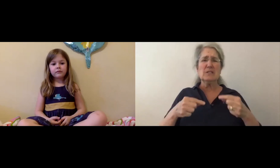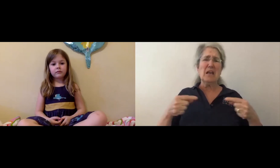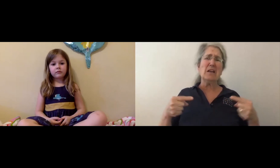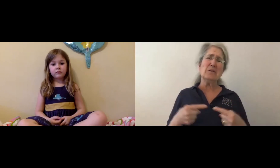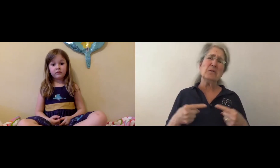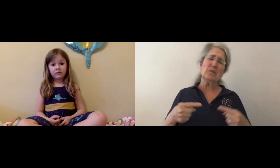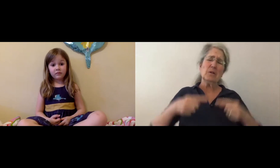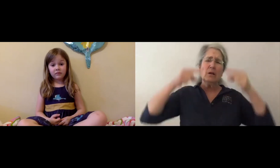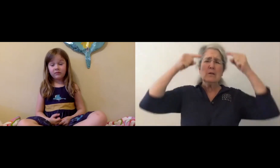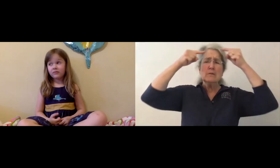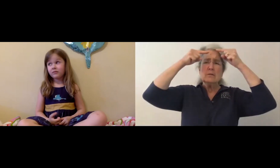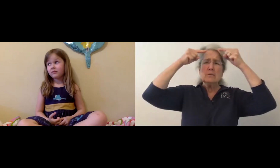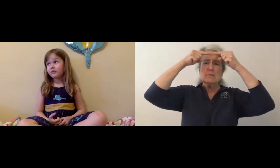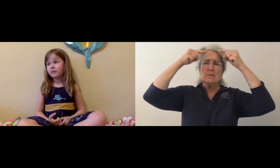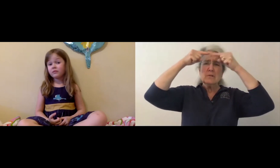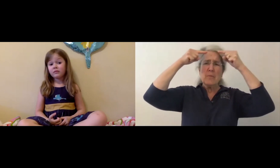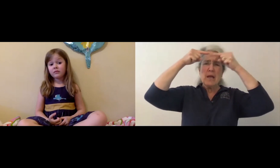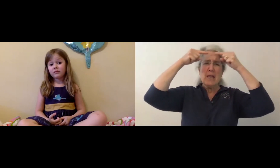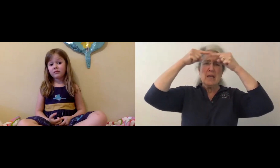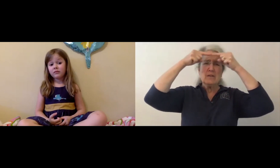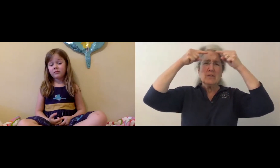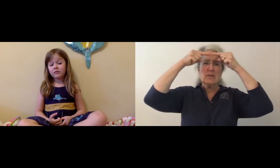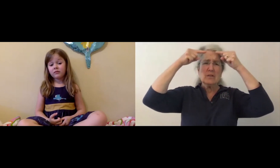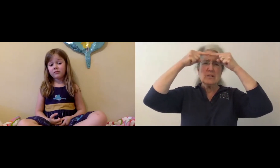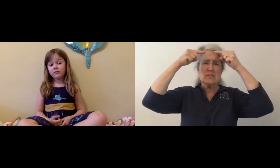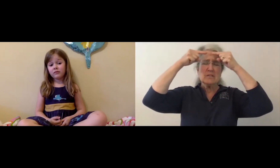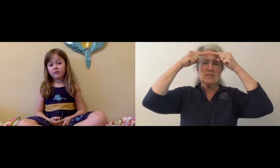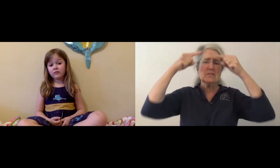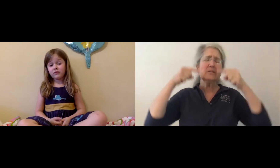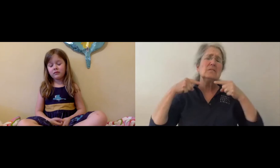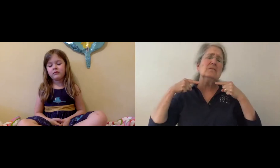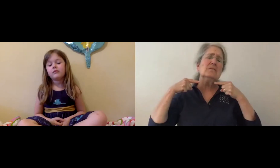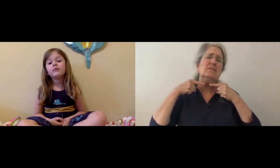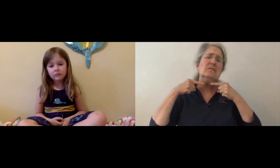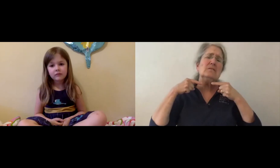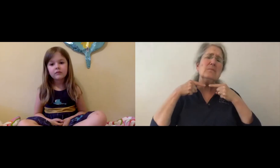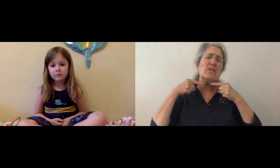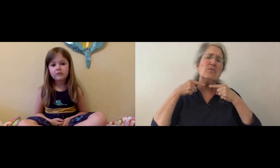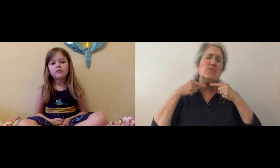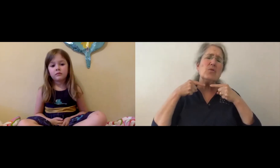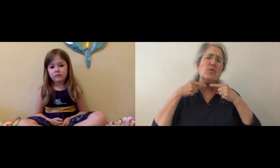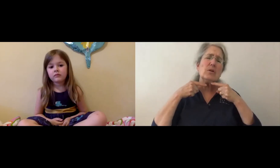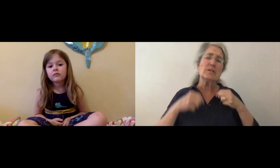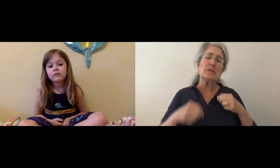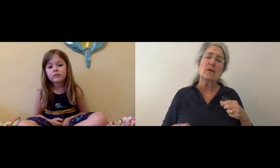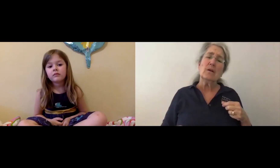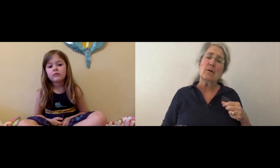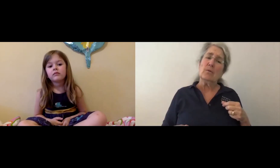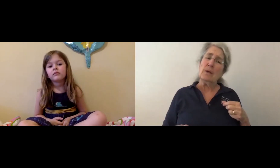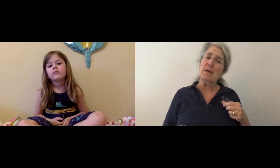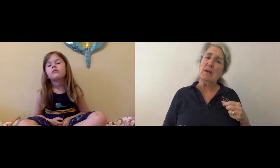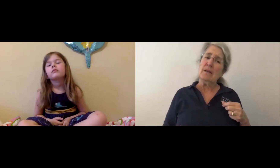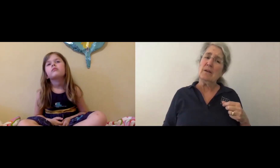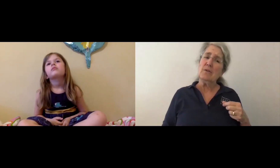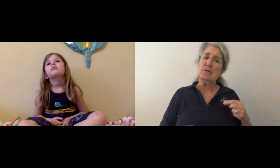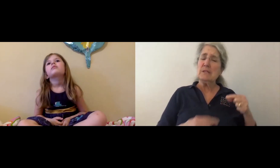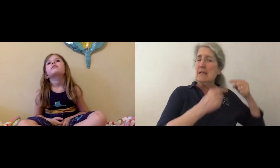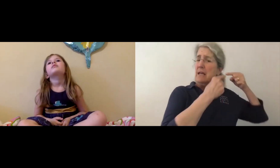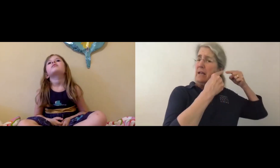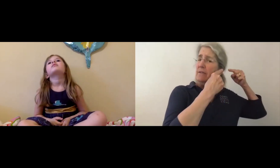I hurt. My head hurts. My throat hurts. Caroline used to get a lot of